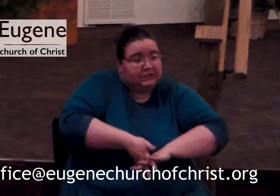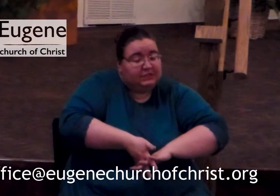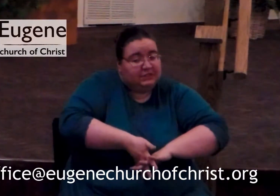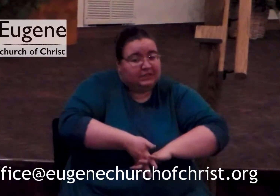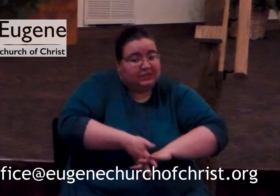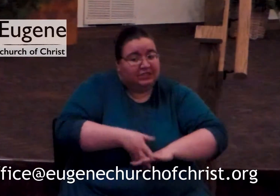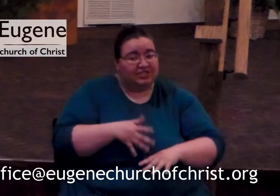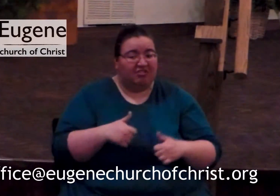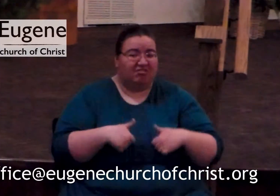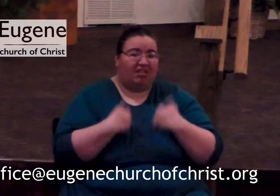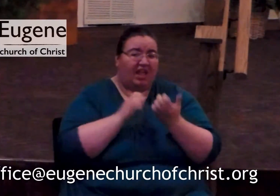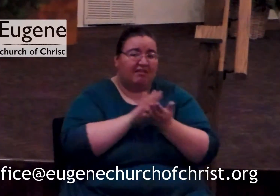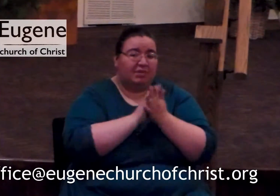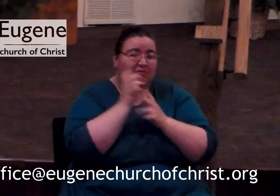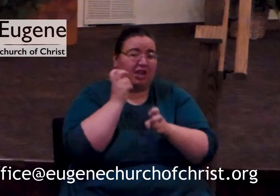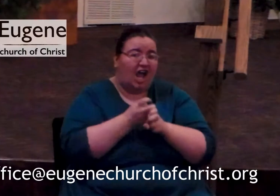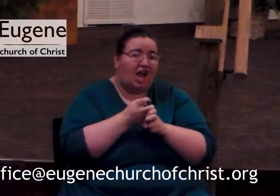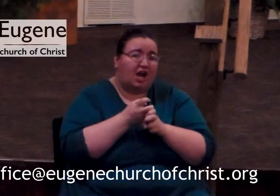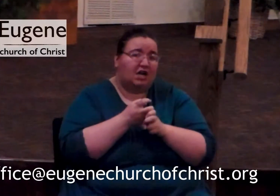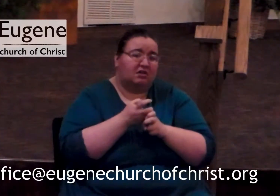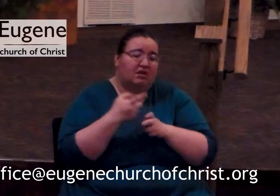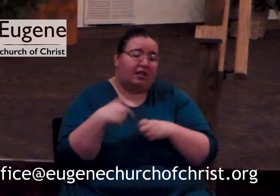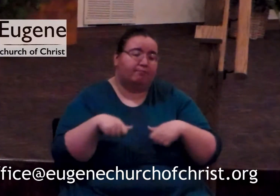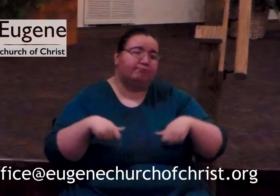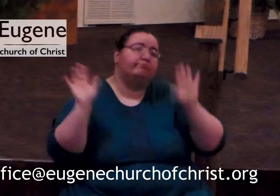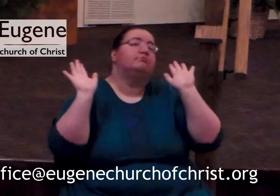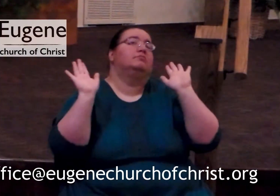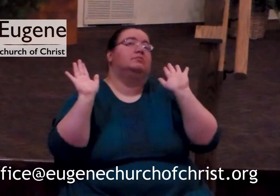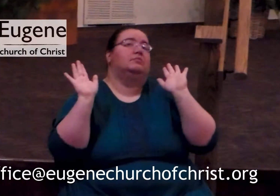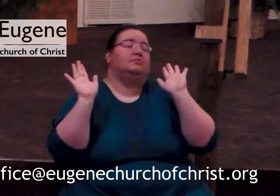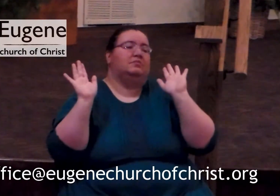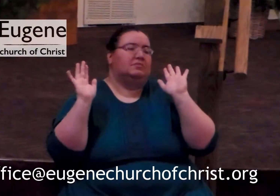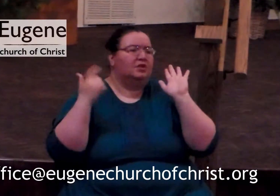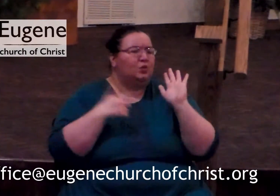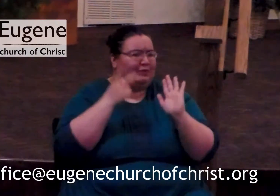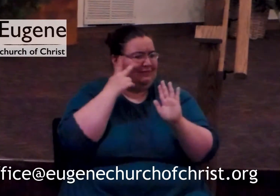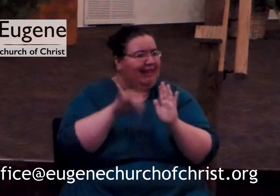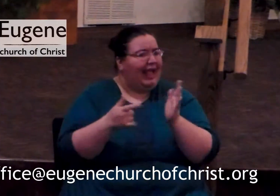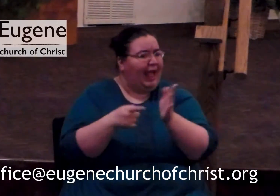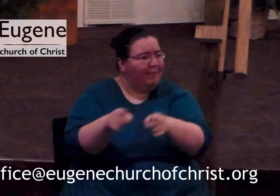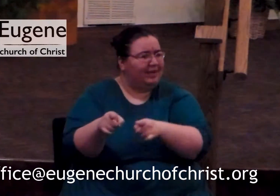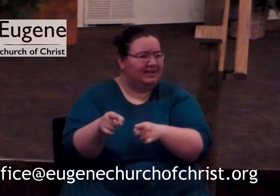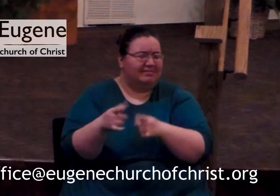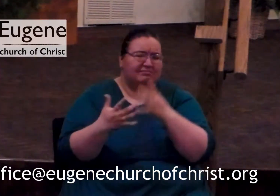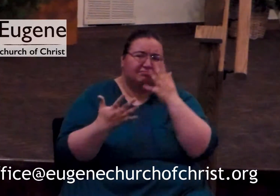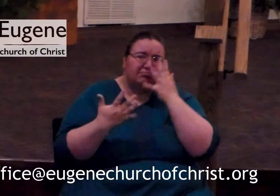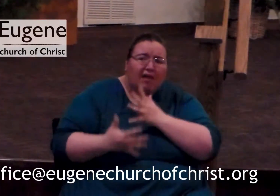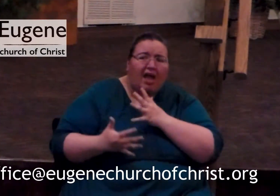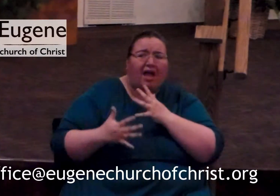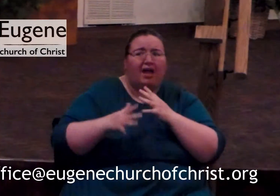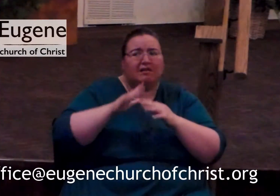And we have all seen that, and we're frustrated by it, and we're saddened by it, and sometimes it makes us think twice about sowing the